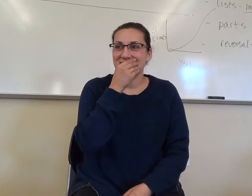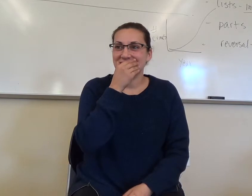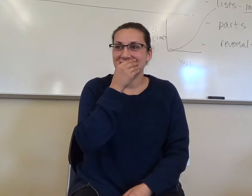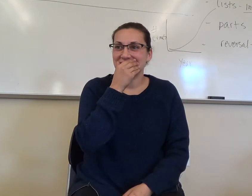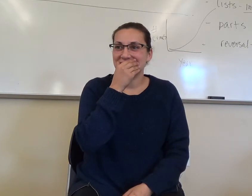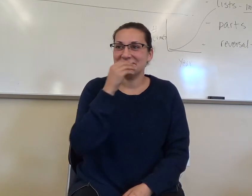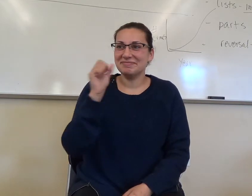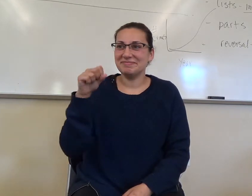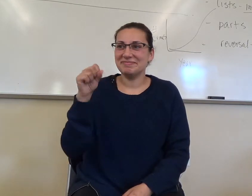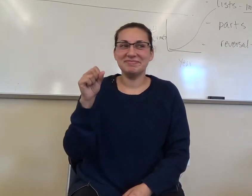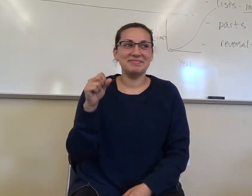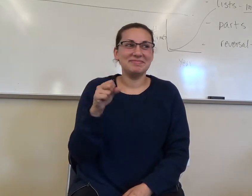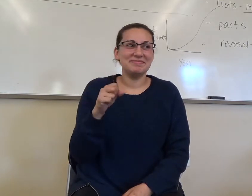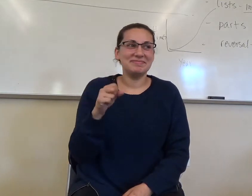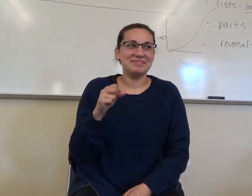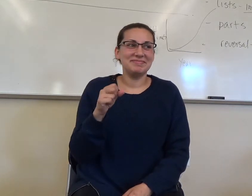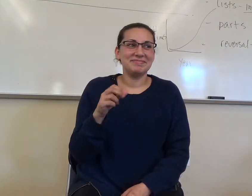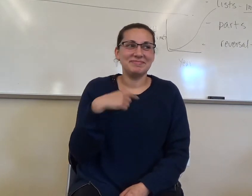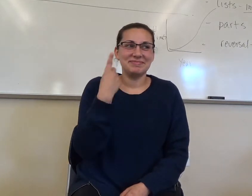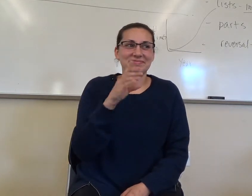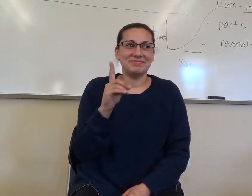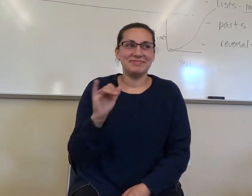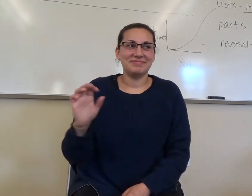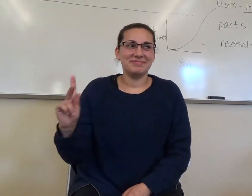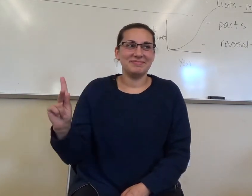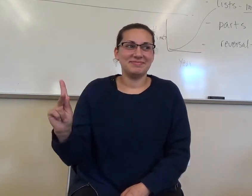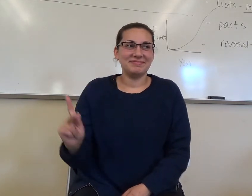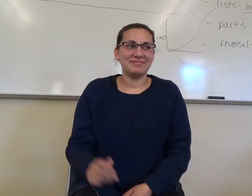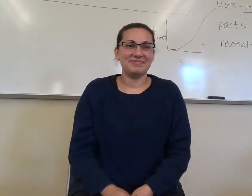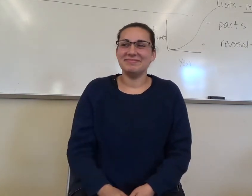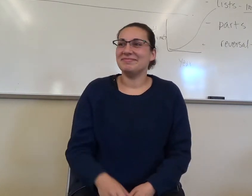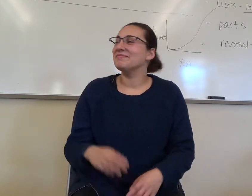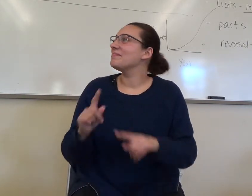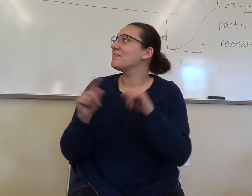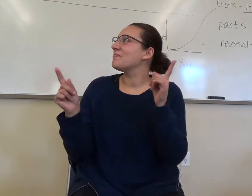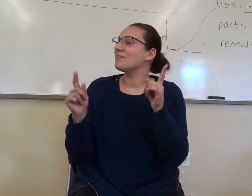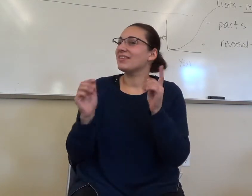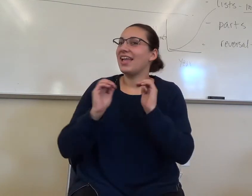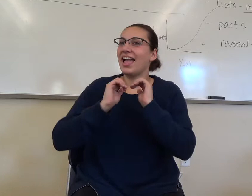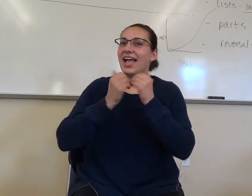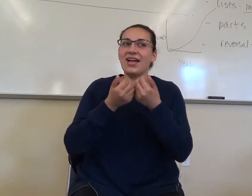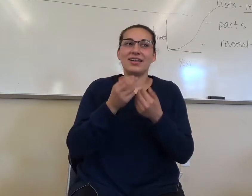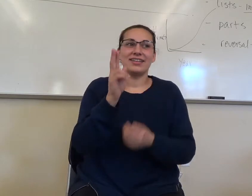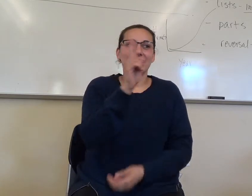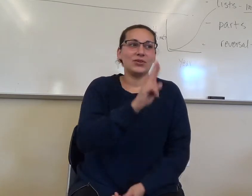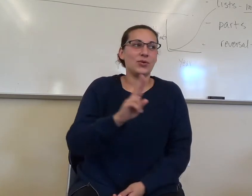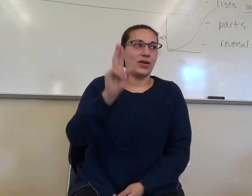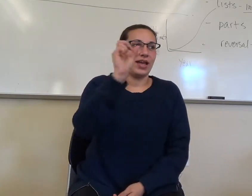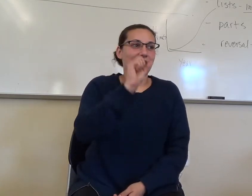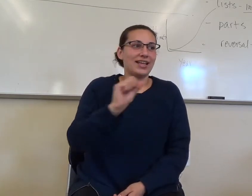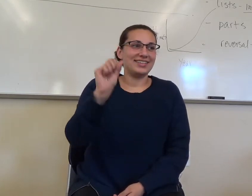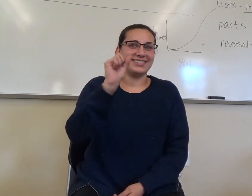This is going to give you the answer to this question. How does U.S. family leave